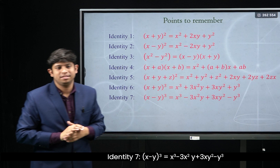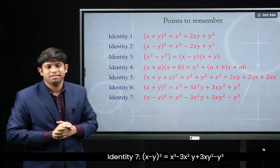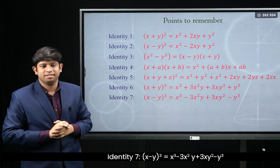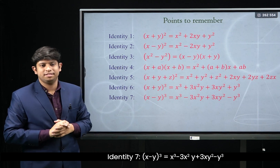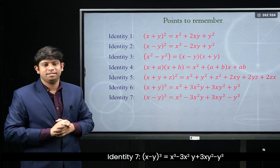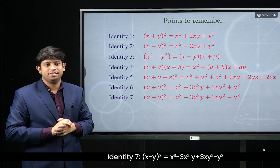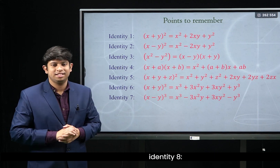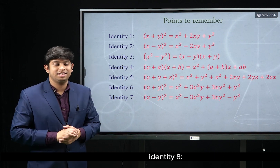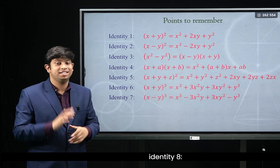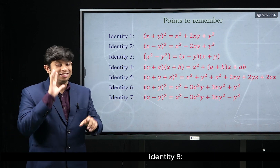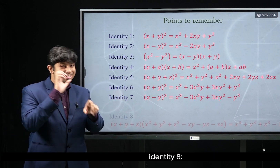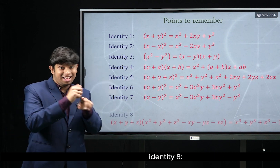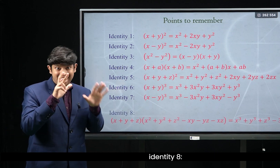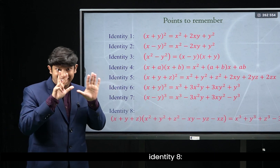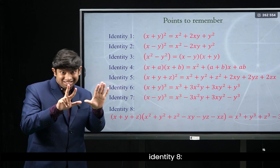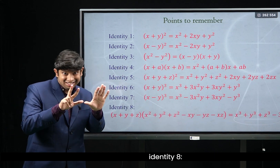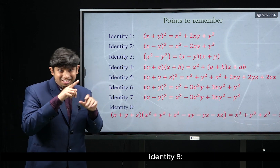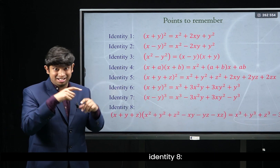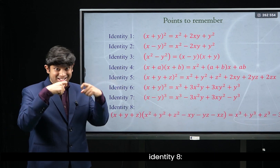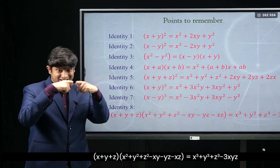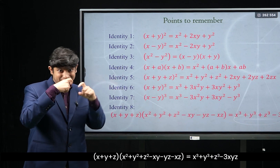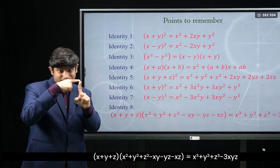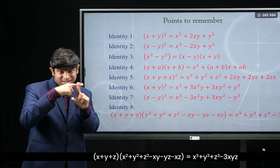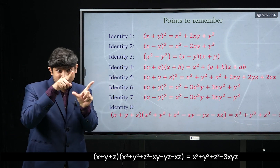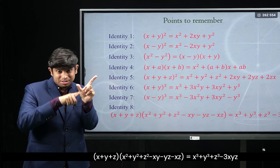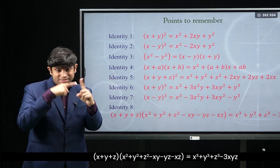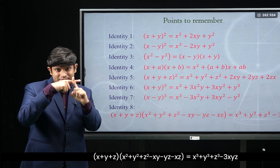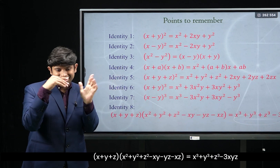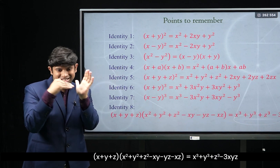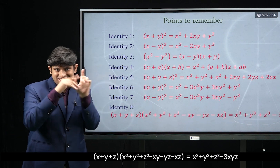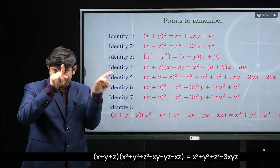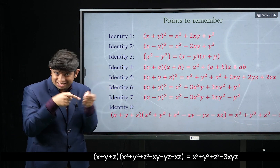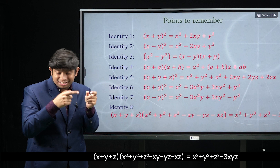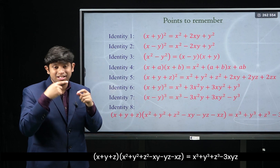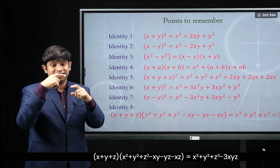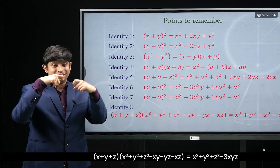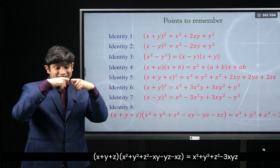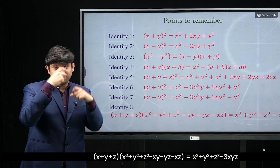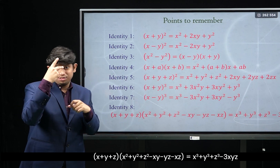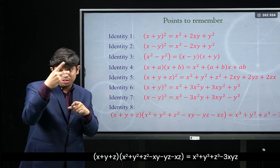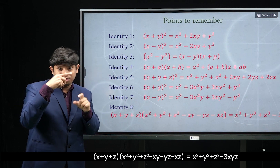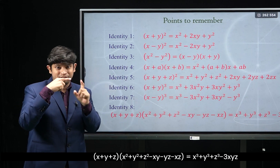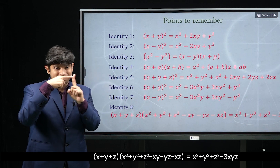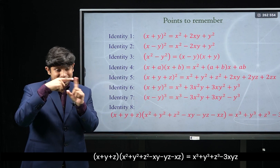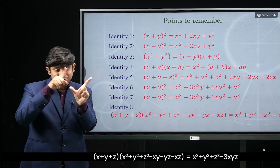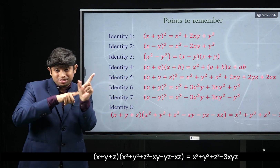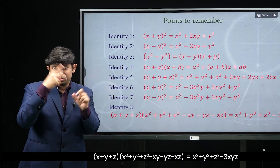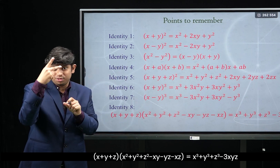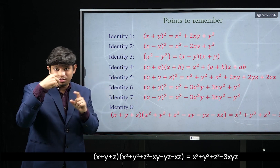minus y cube. Identity 8. X plus y plus z into x square plus y square plus z square minus xy